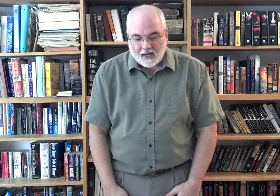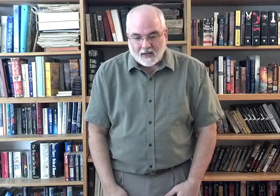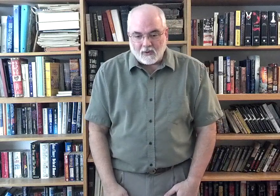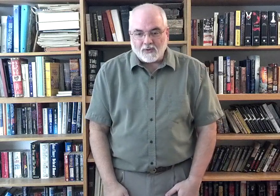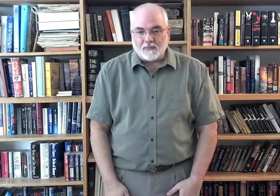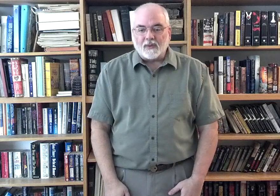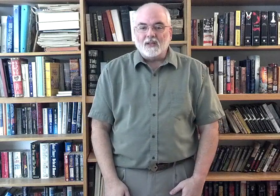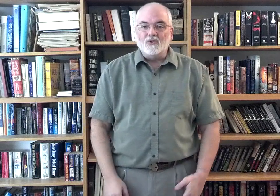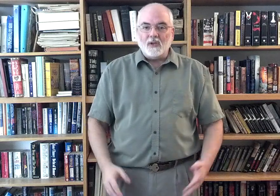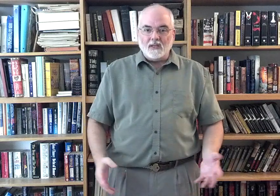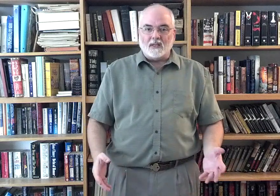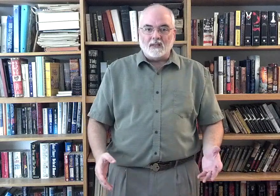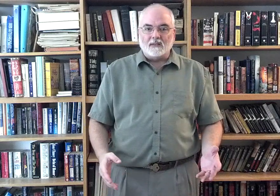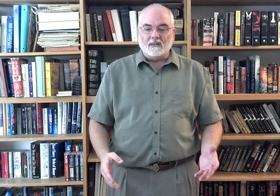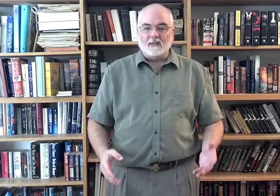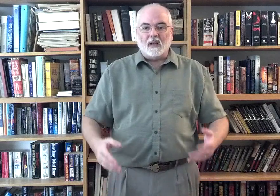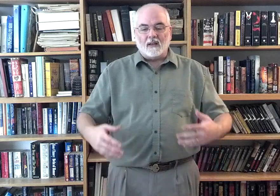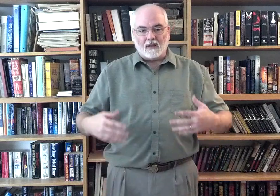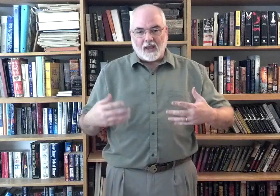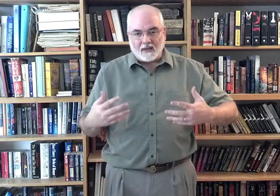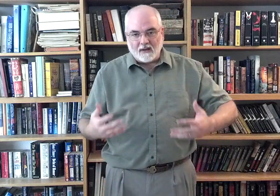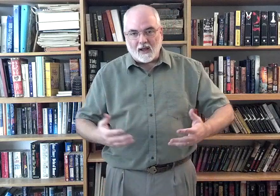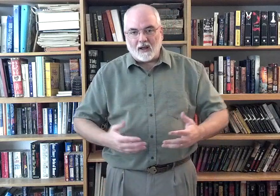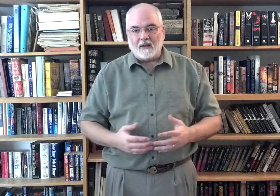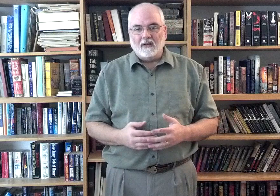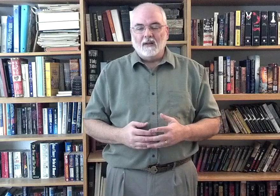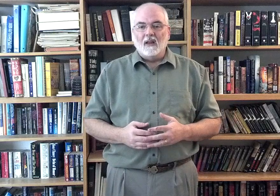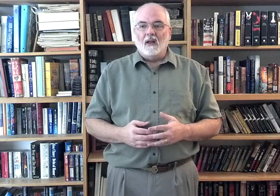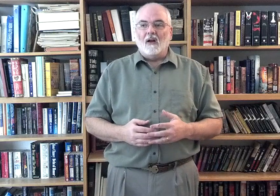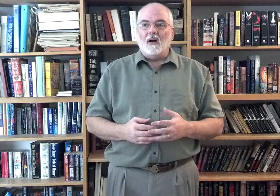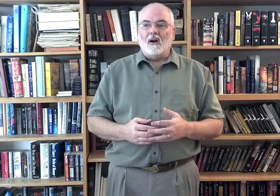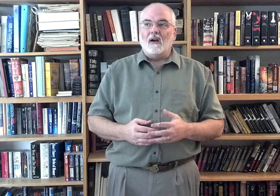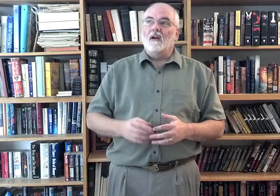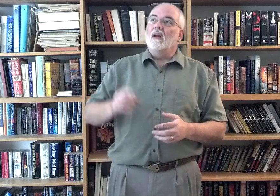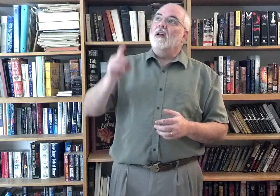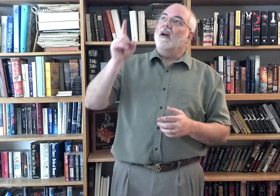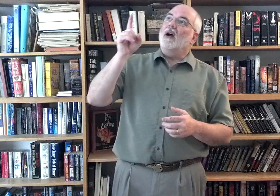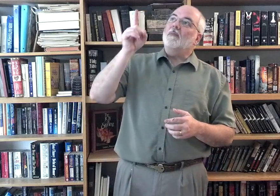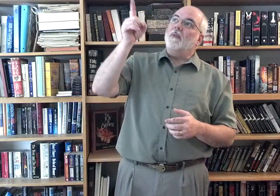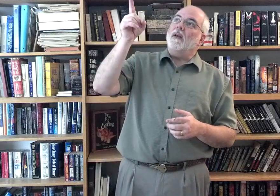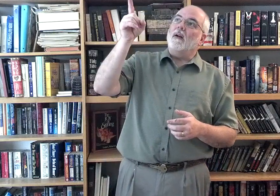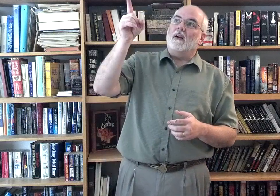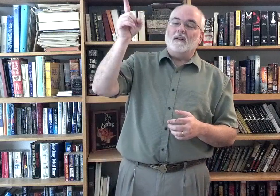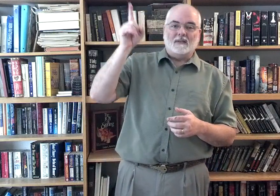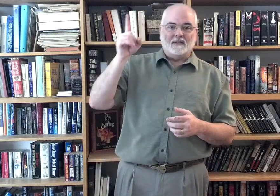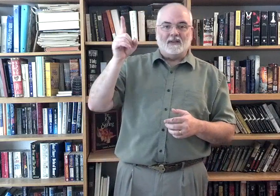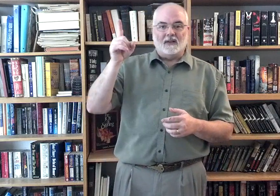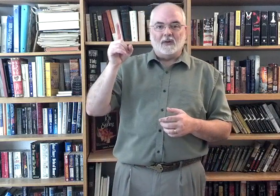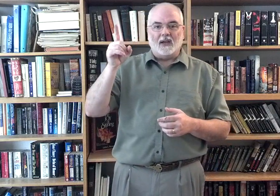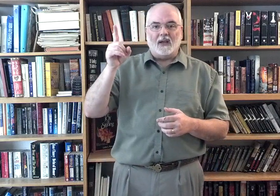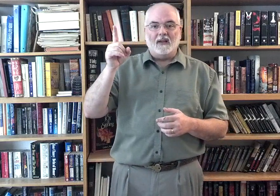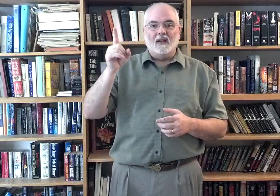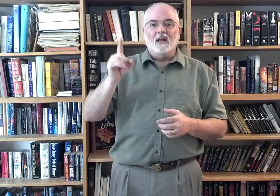language, Jesus and God are up there. Okay?